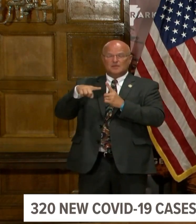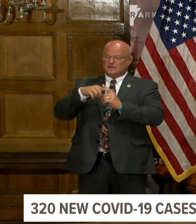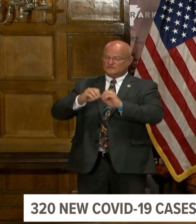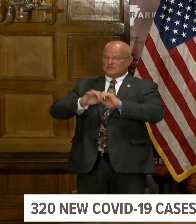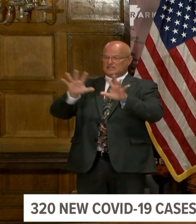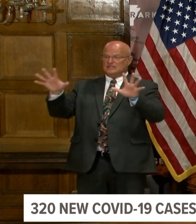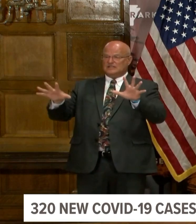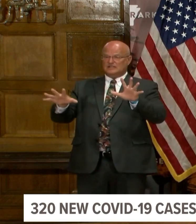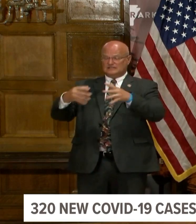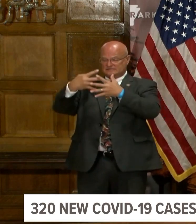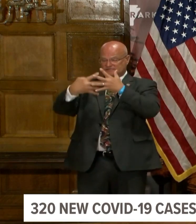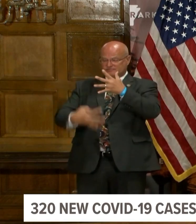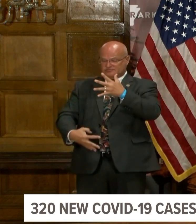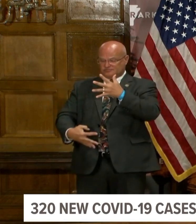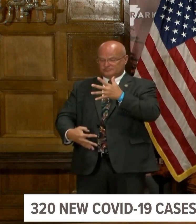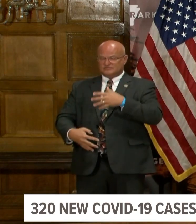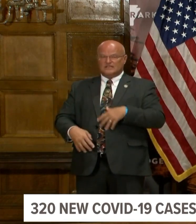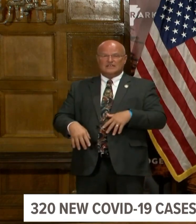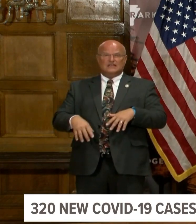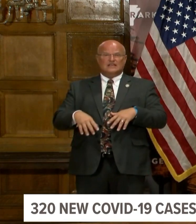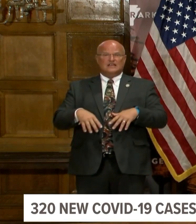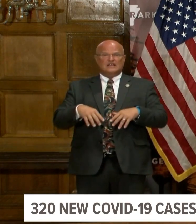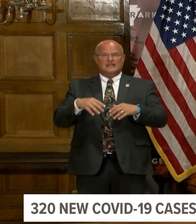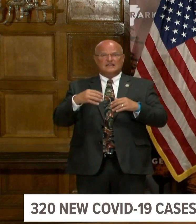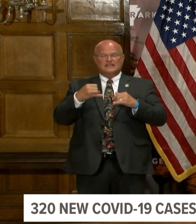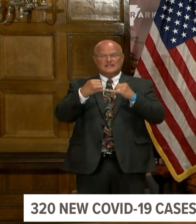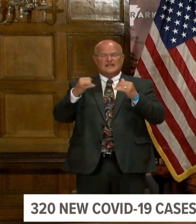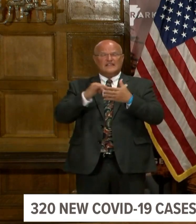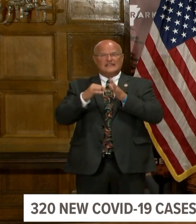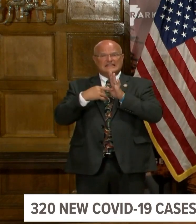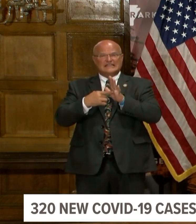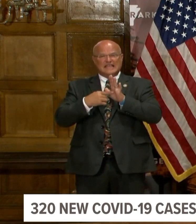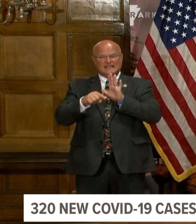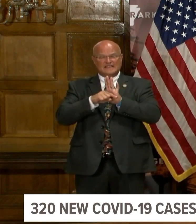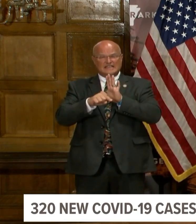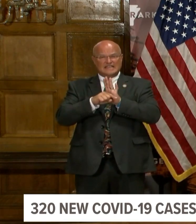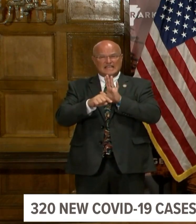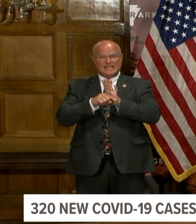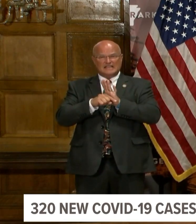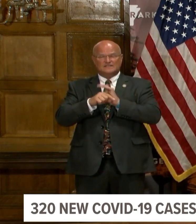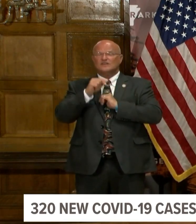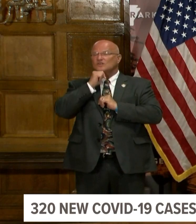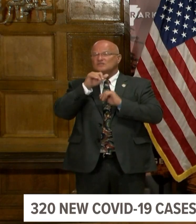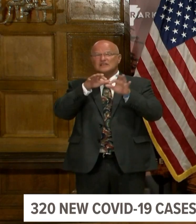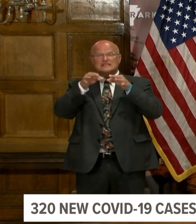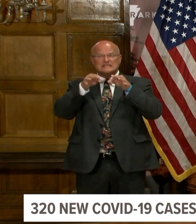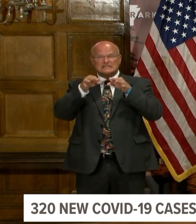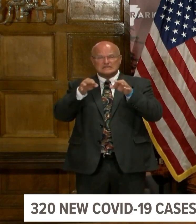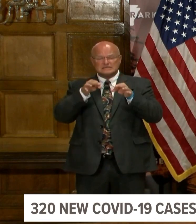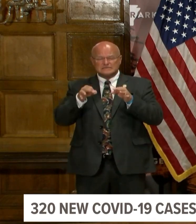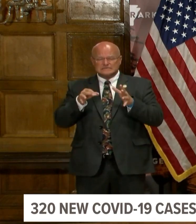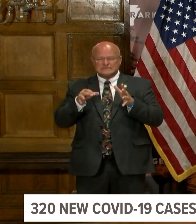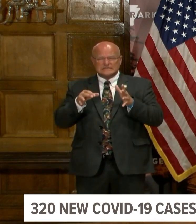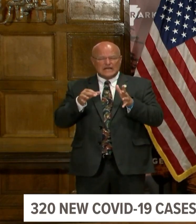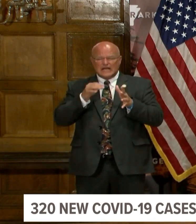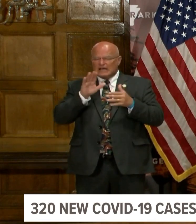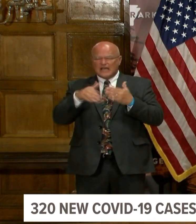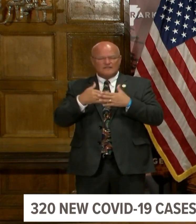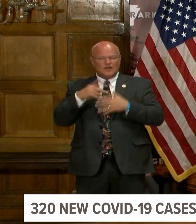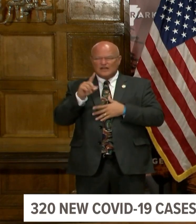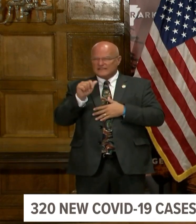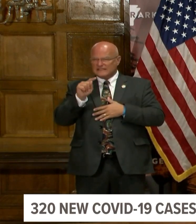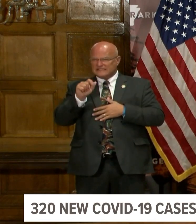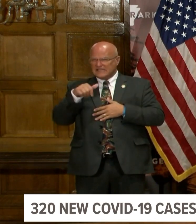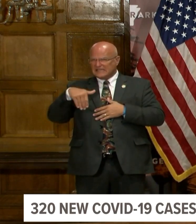clearly elucidated, the line that indicated the negatives was not spelled out, and I don't have all the data on that